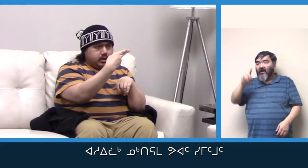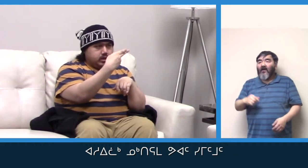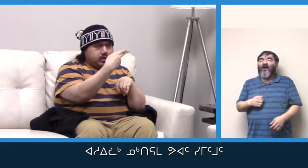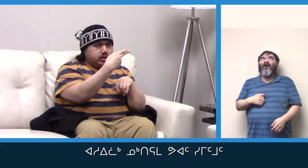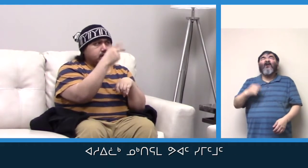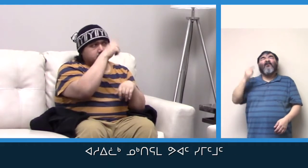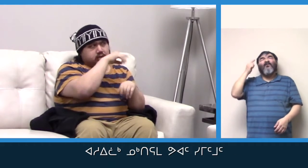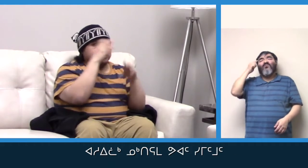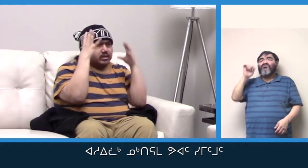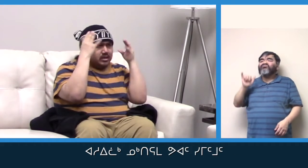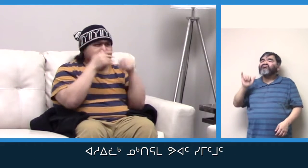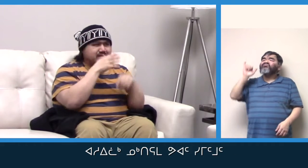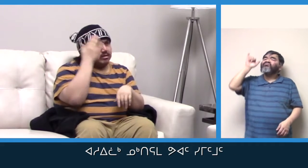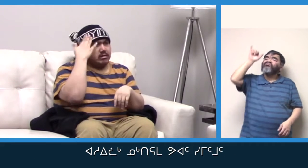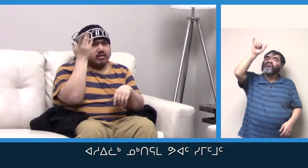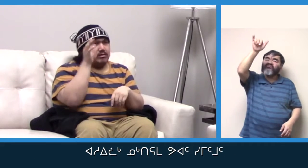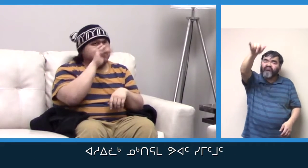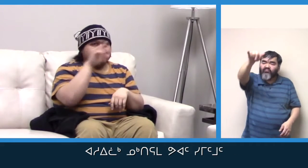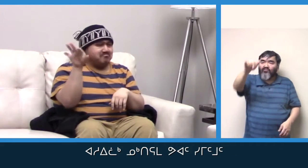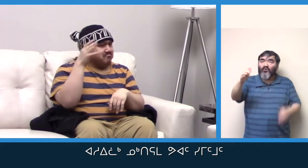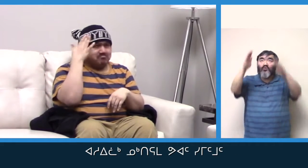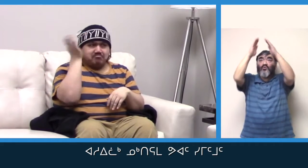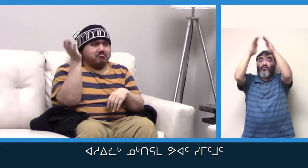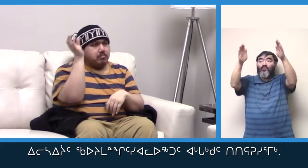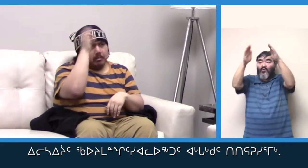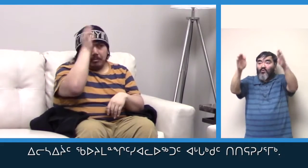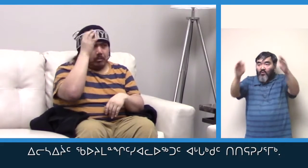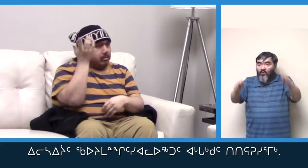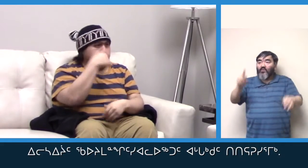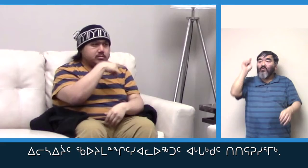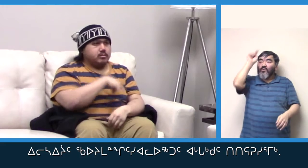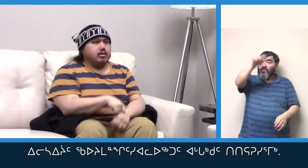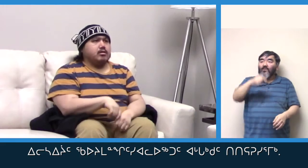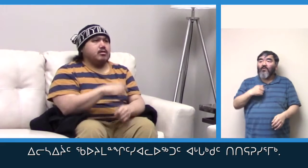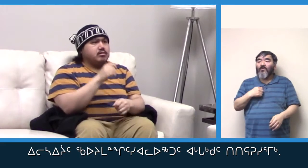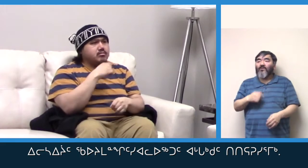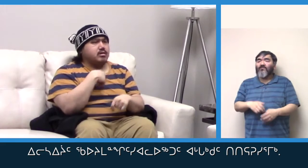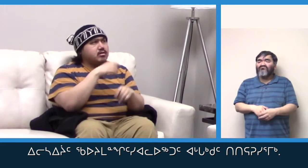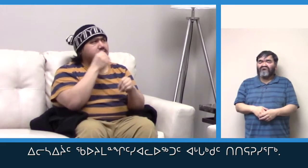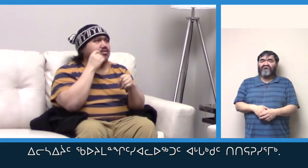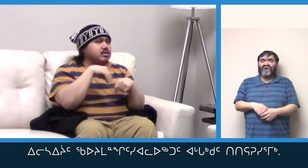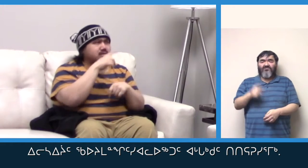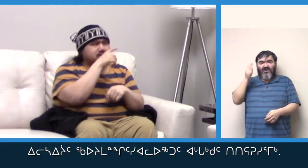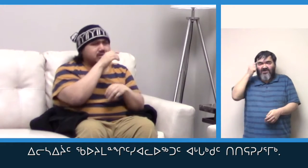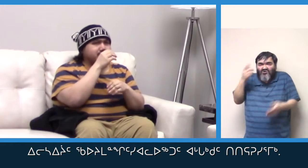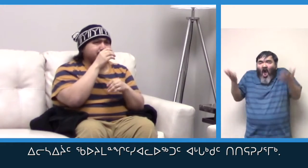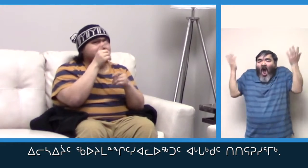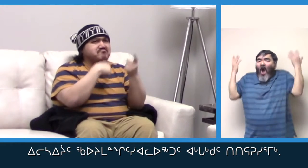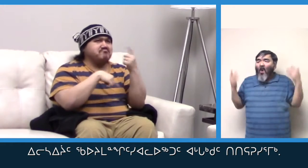Then I moved to Fort Smith. The teacher there didn't know how to fingerspell at all.